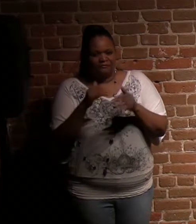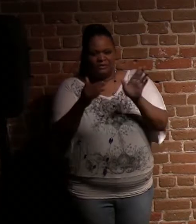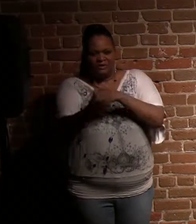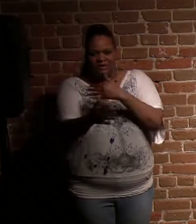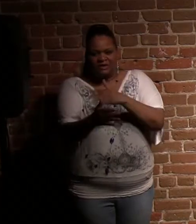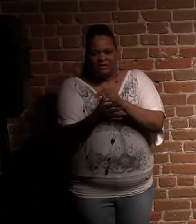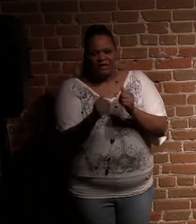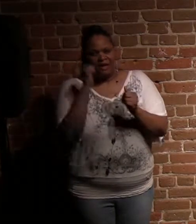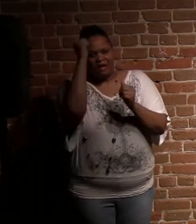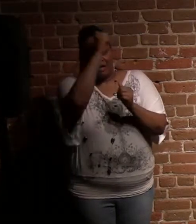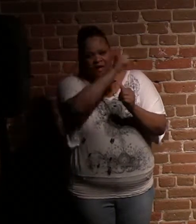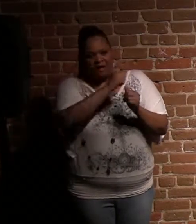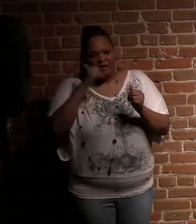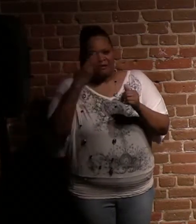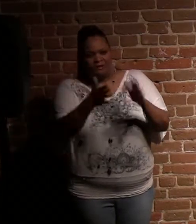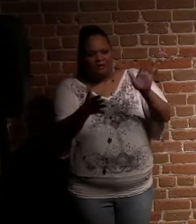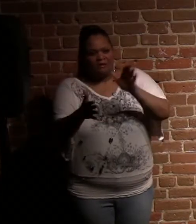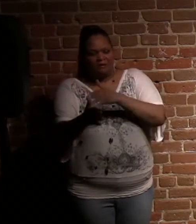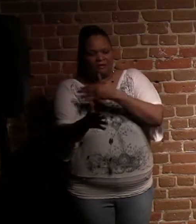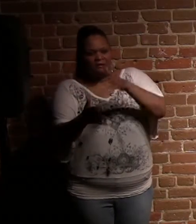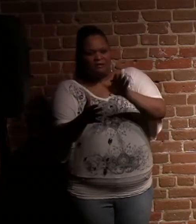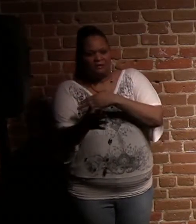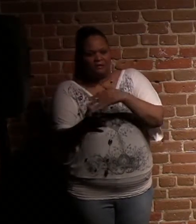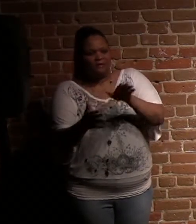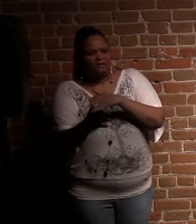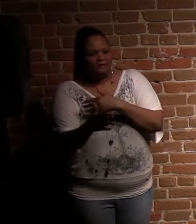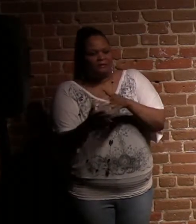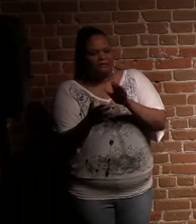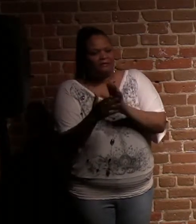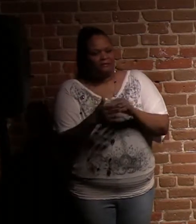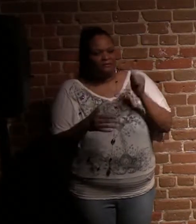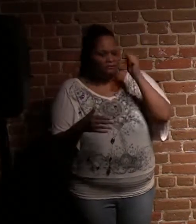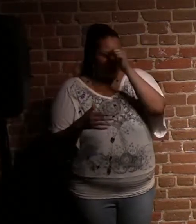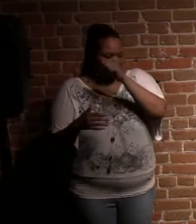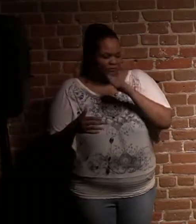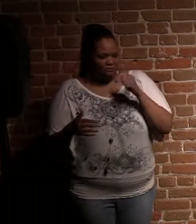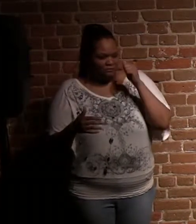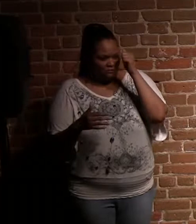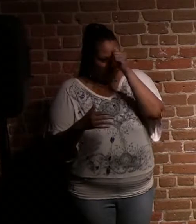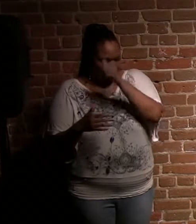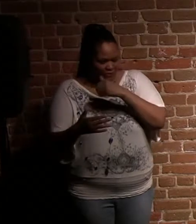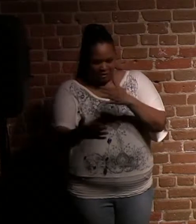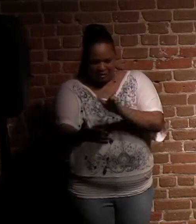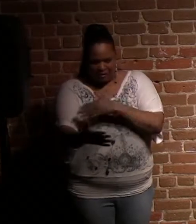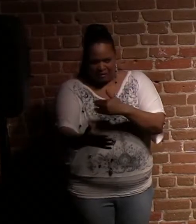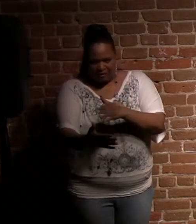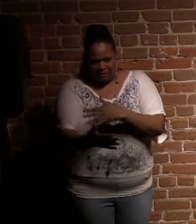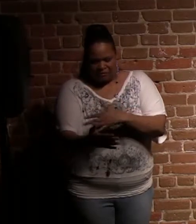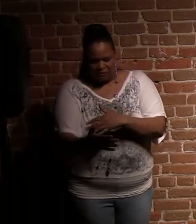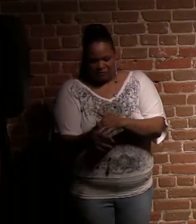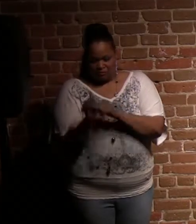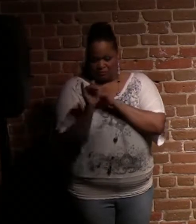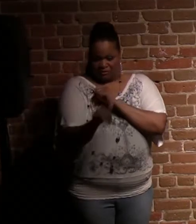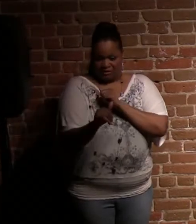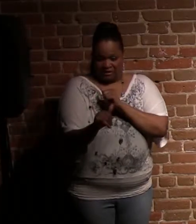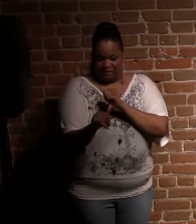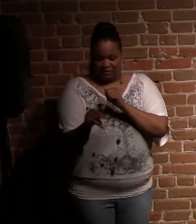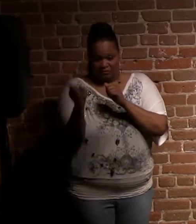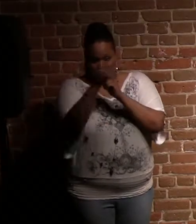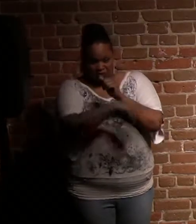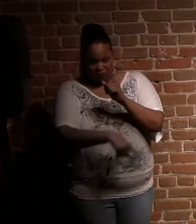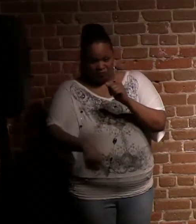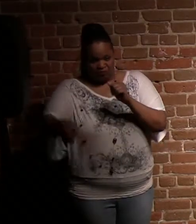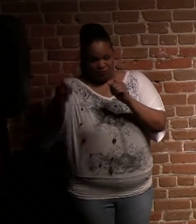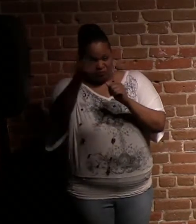Hanuman, Jai Hanuman, Jai Jai Hanuman. And we'd keep in this circle, we'd keep singing faster